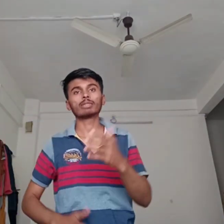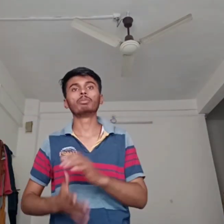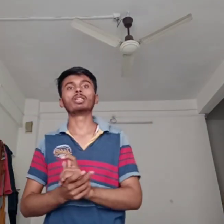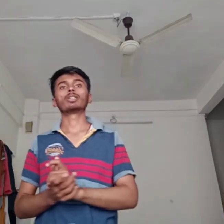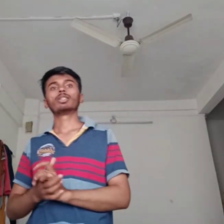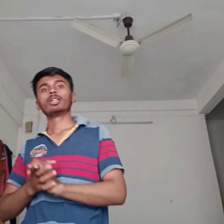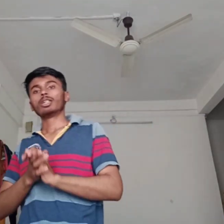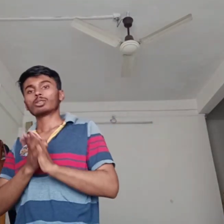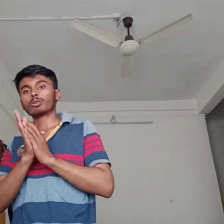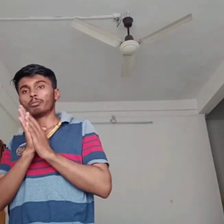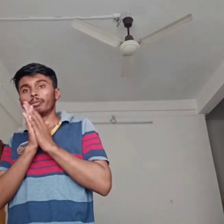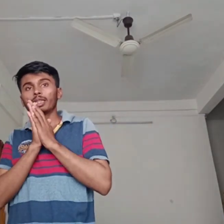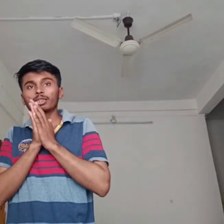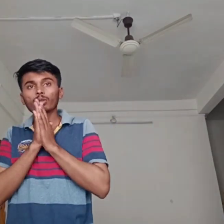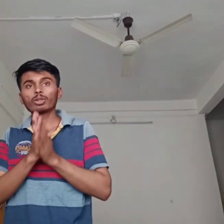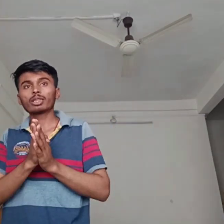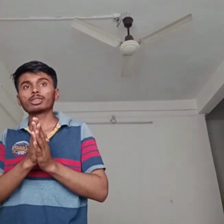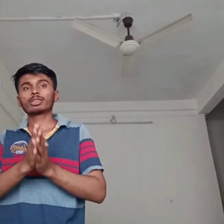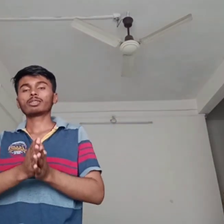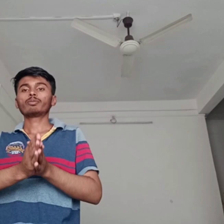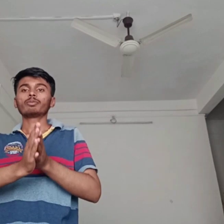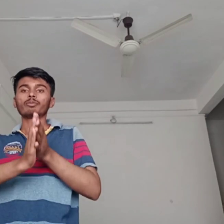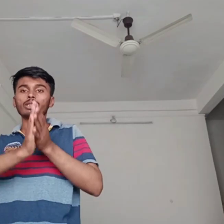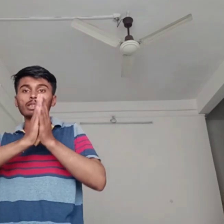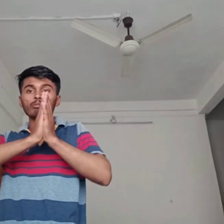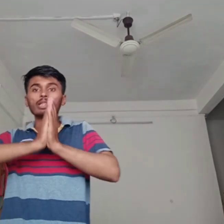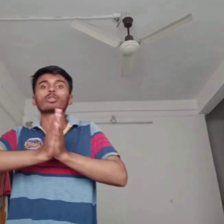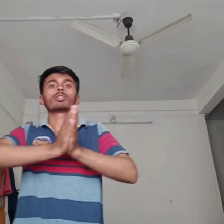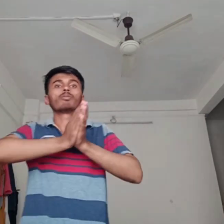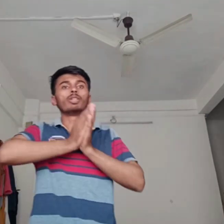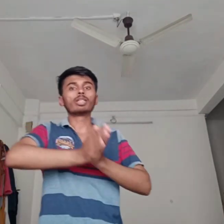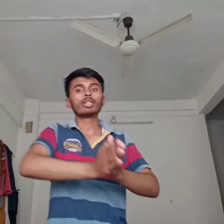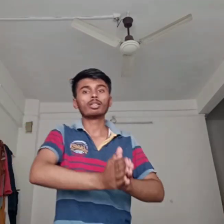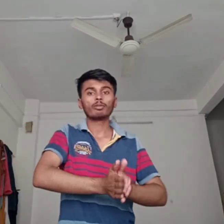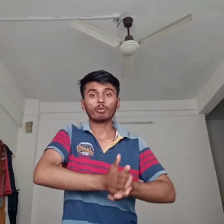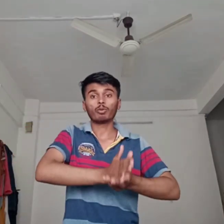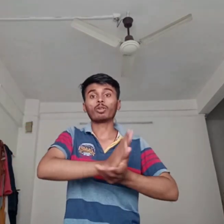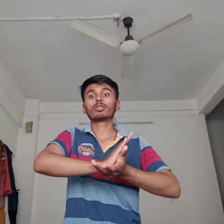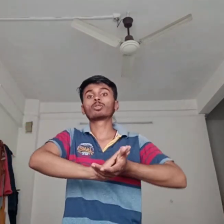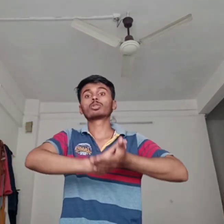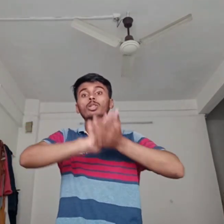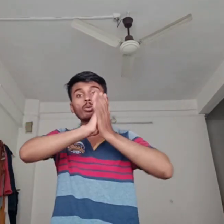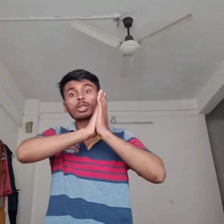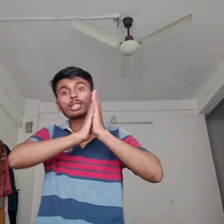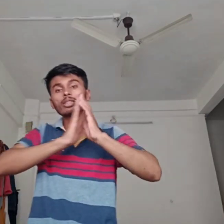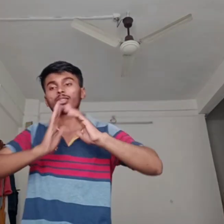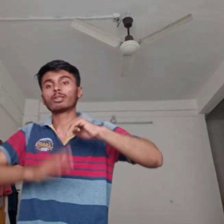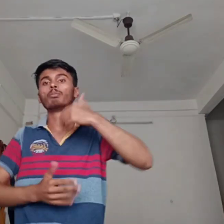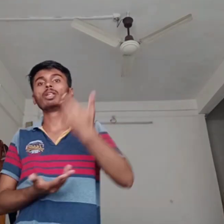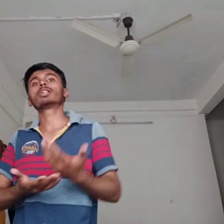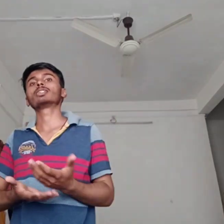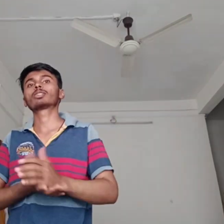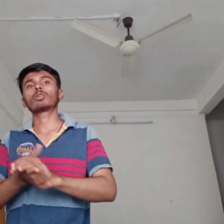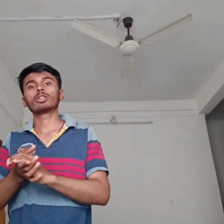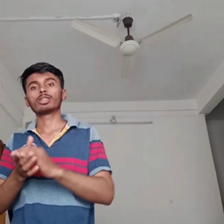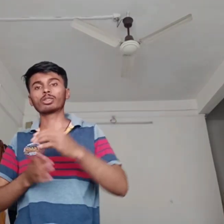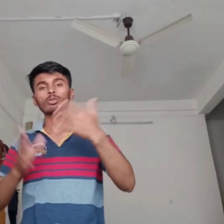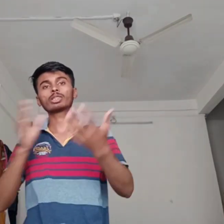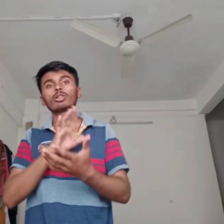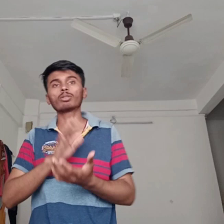blood. So, main circulatory system is based on the blood. For to circulate the blood is called circulation of the blood